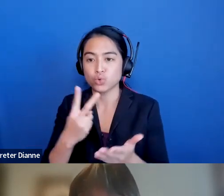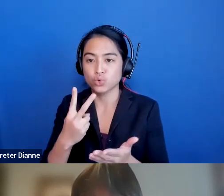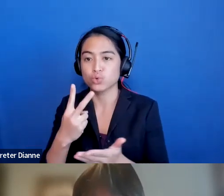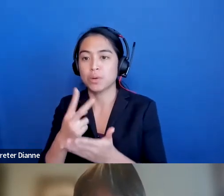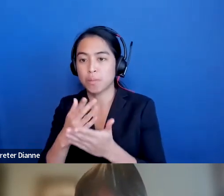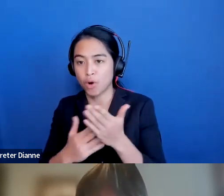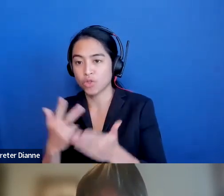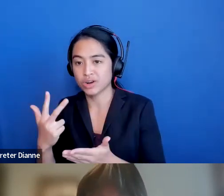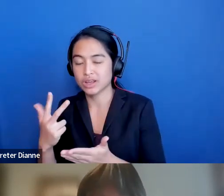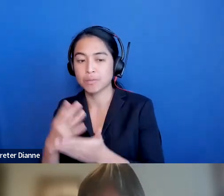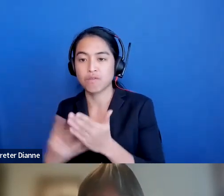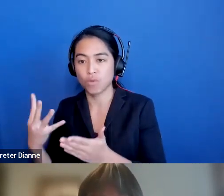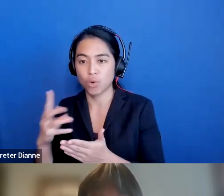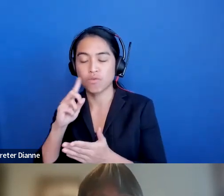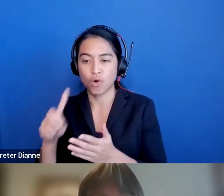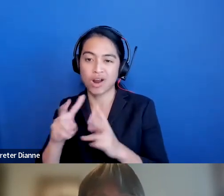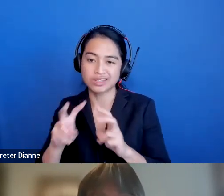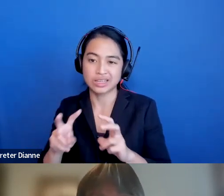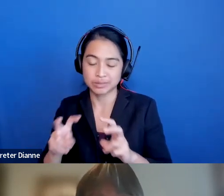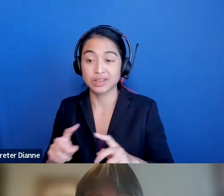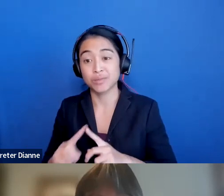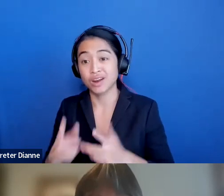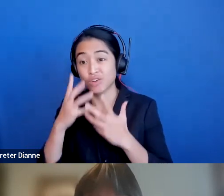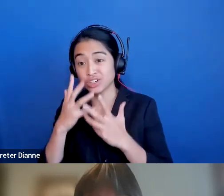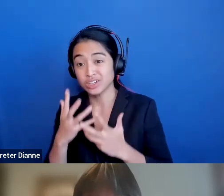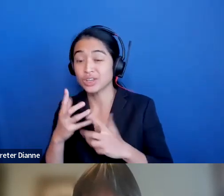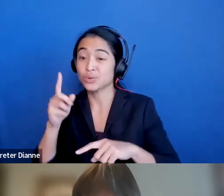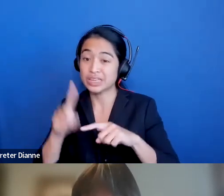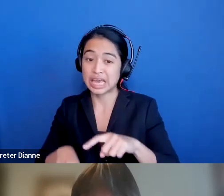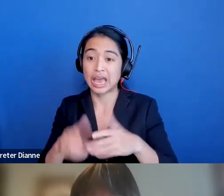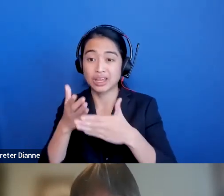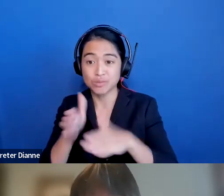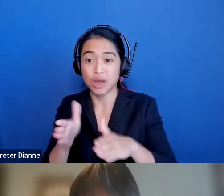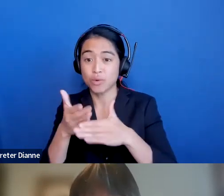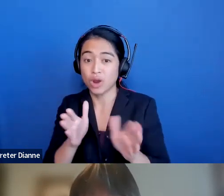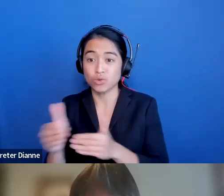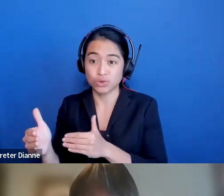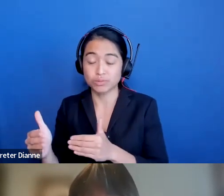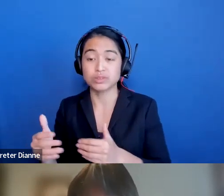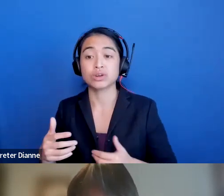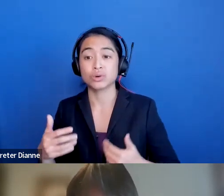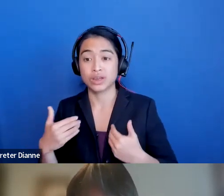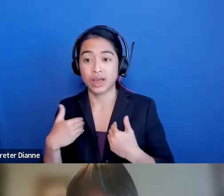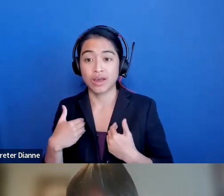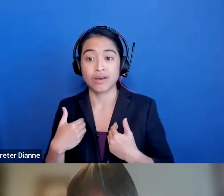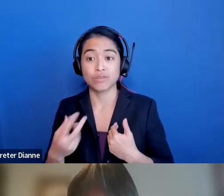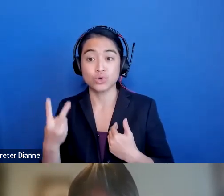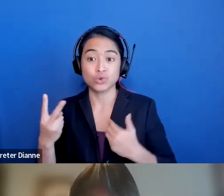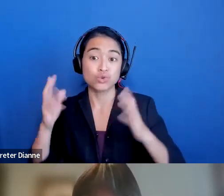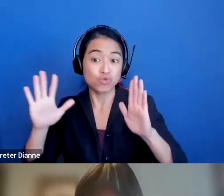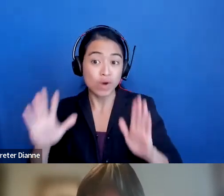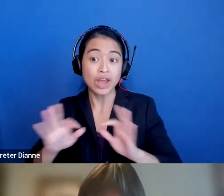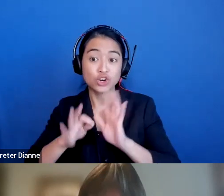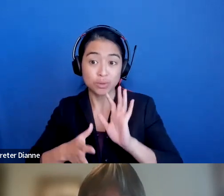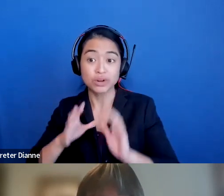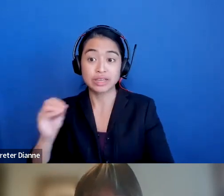part 4 of the assessment. Unfortunately, we're not able to do that today. We do have 2 great interpreters and a